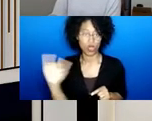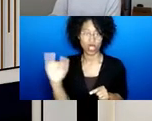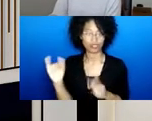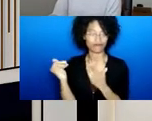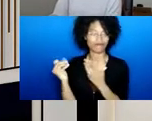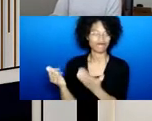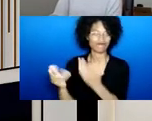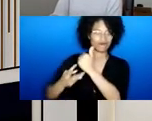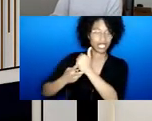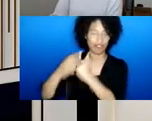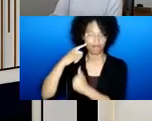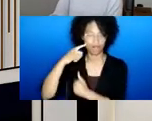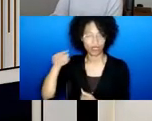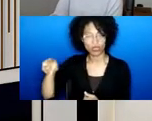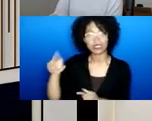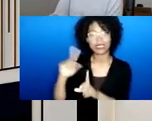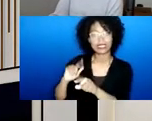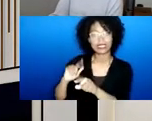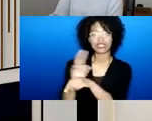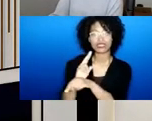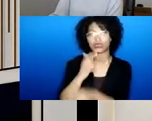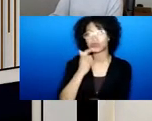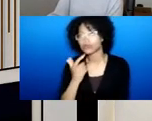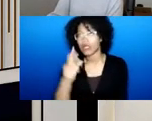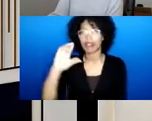for attendees to view at their leisure.